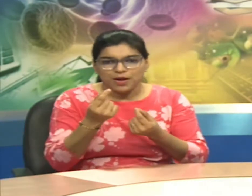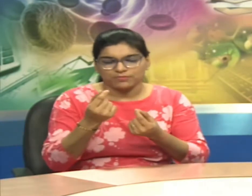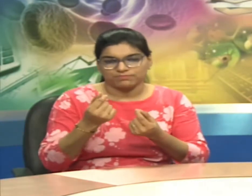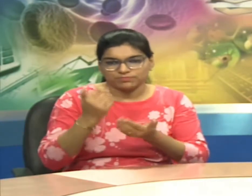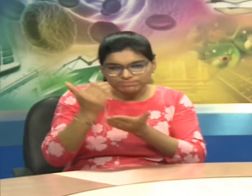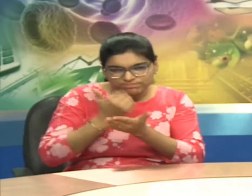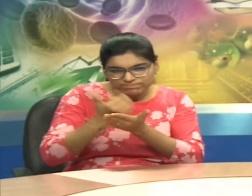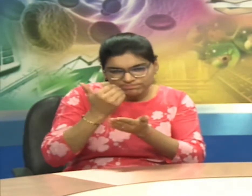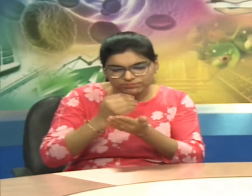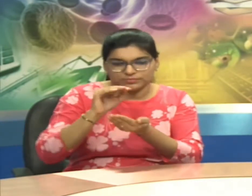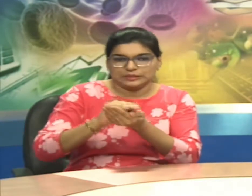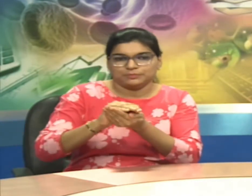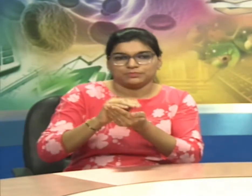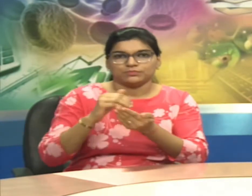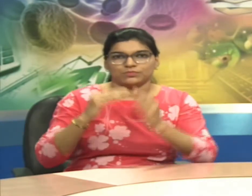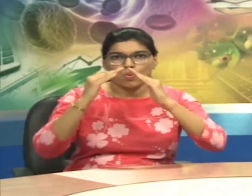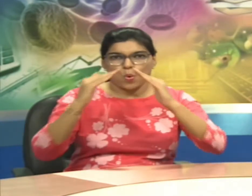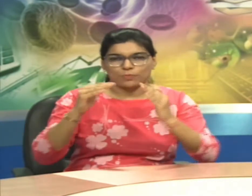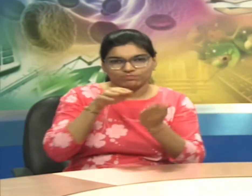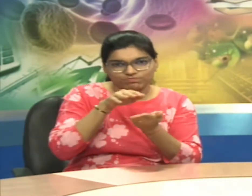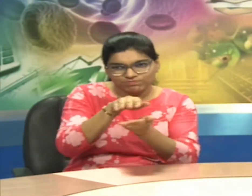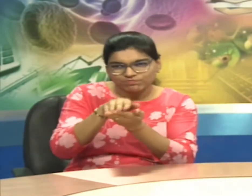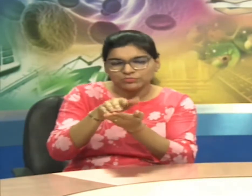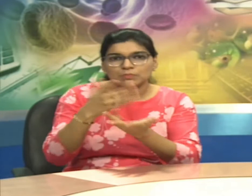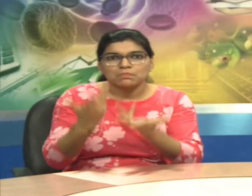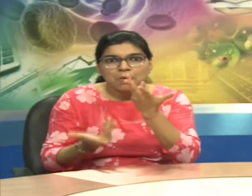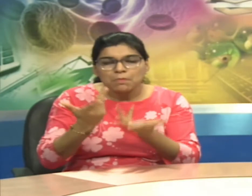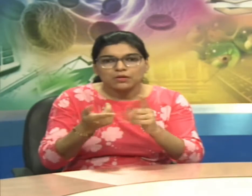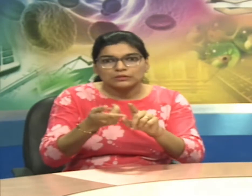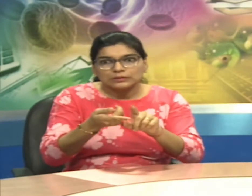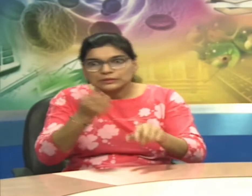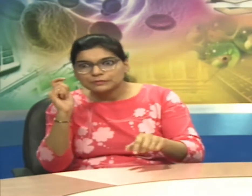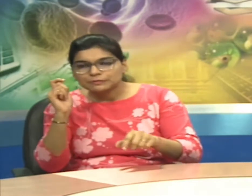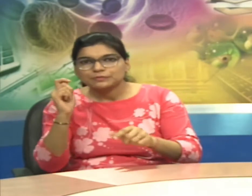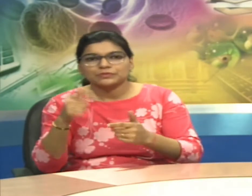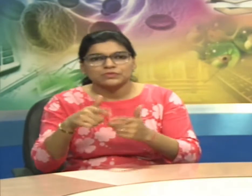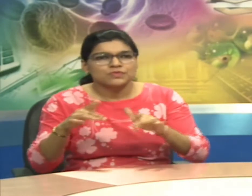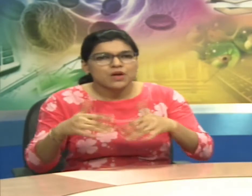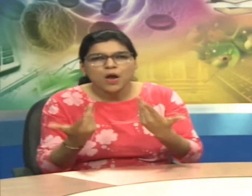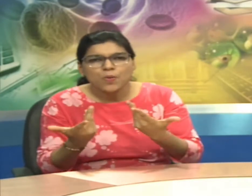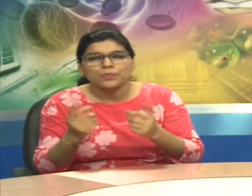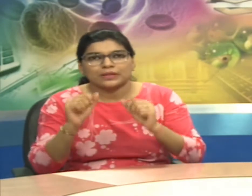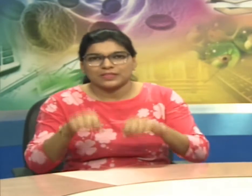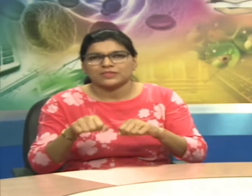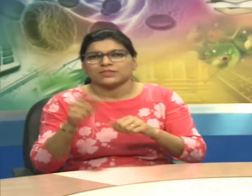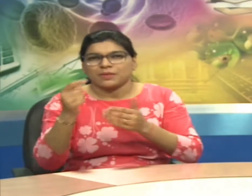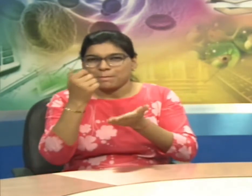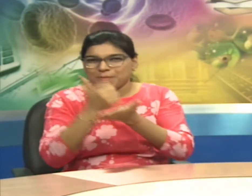The next word is safekeeping. For example, if we kept money in